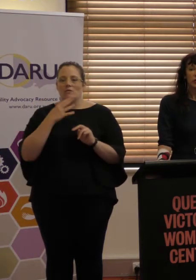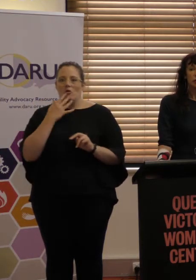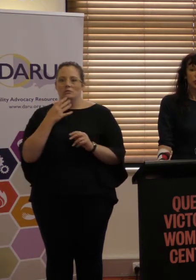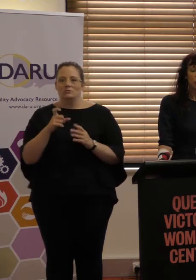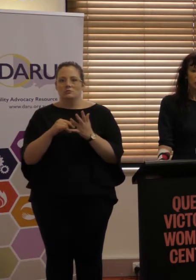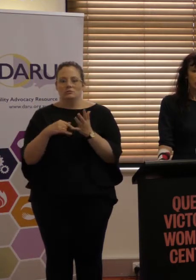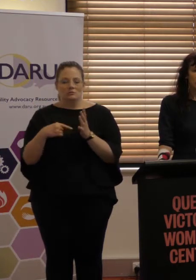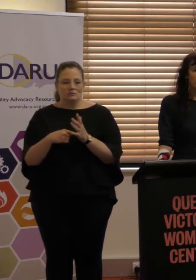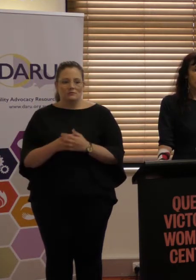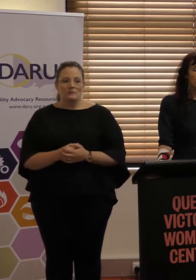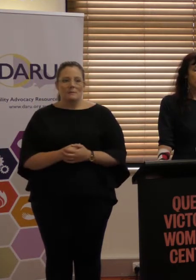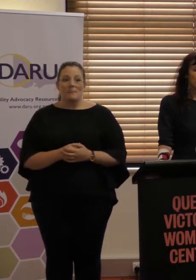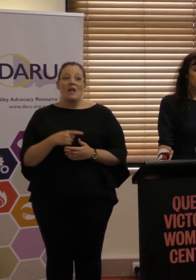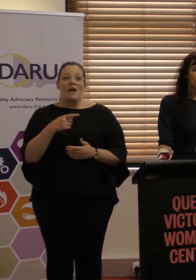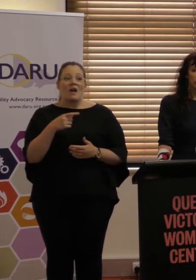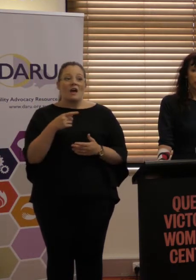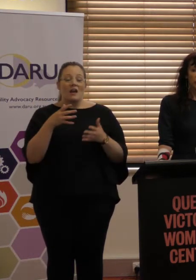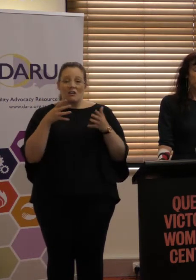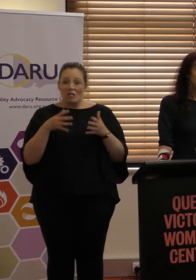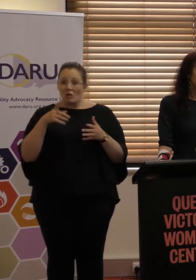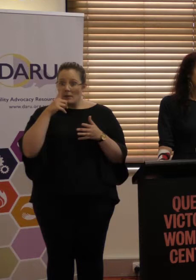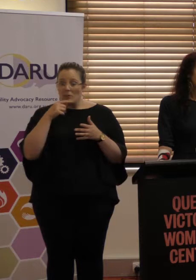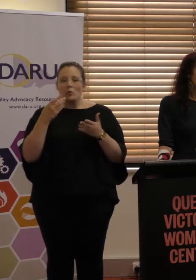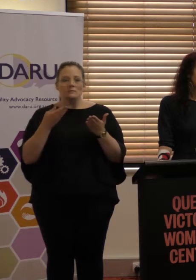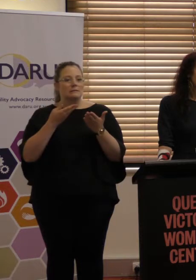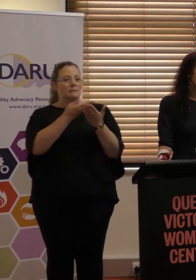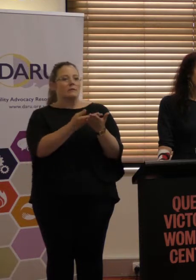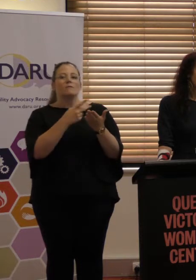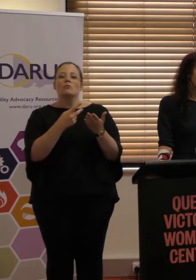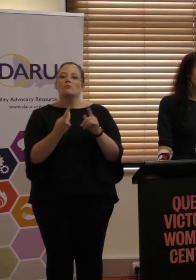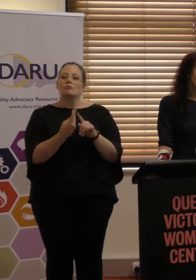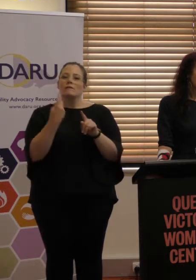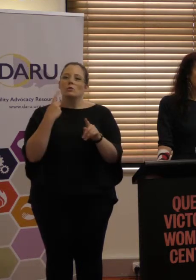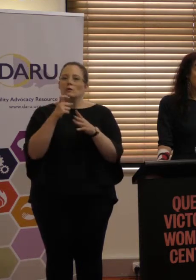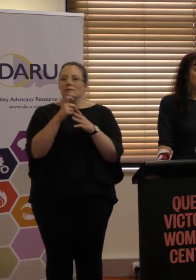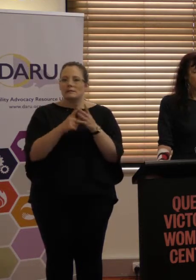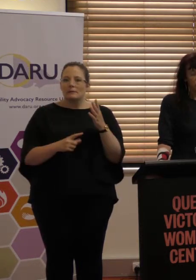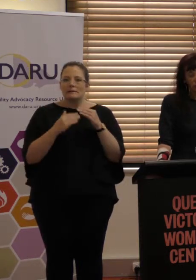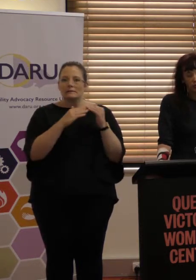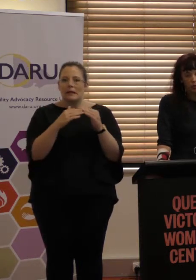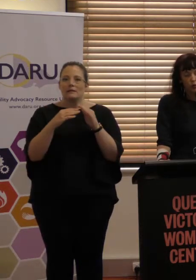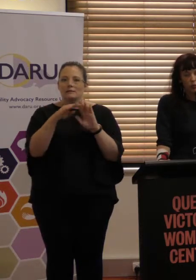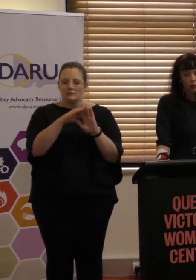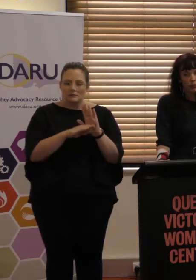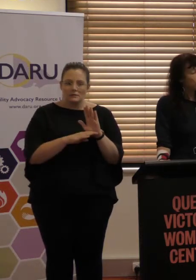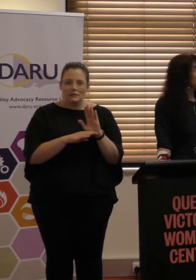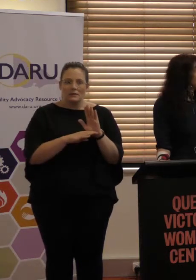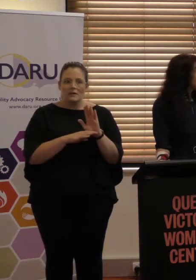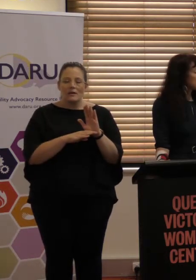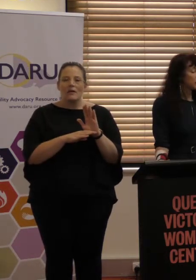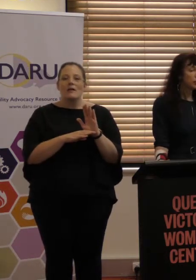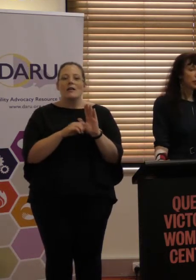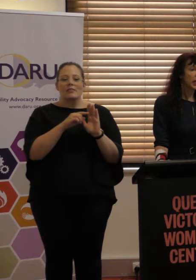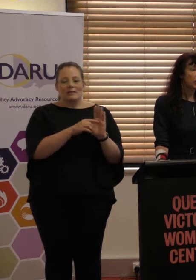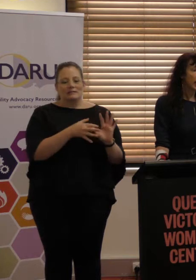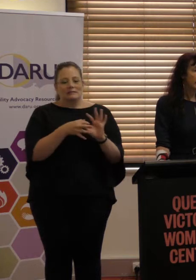lot of the submissions to the review of the disability standards for education, because they're inextricably linked with the